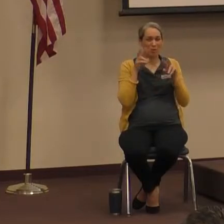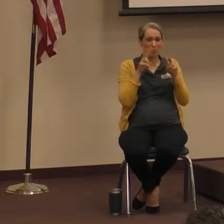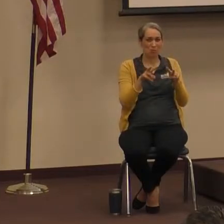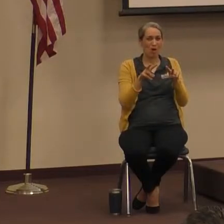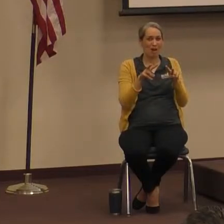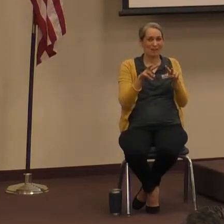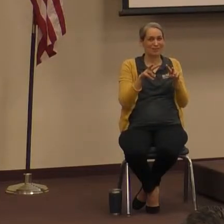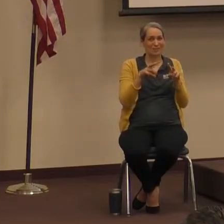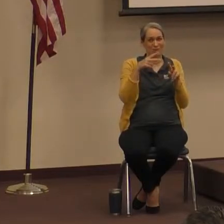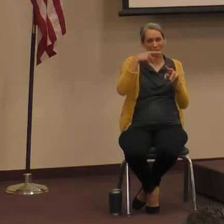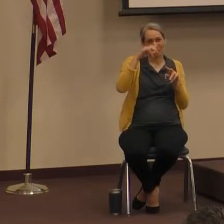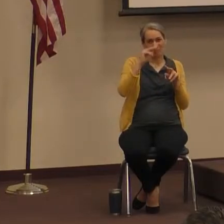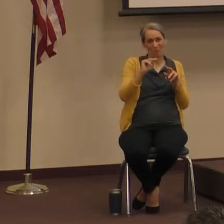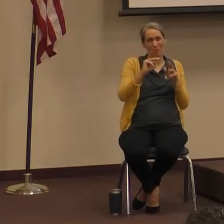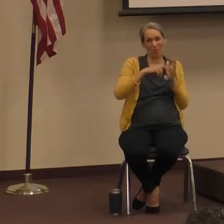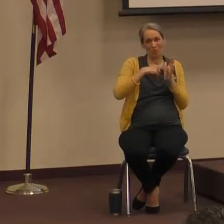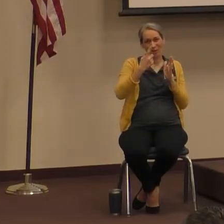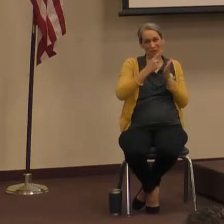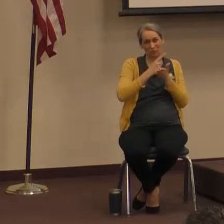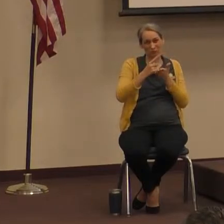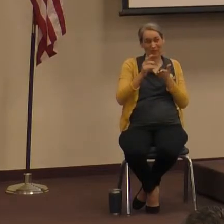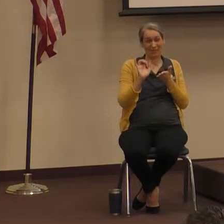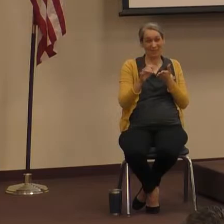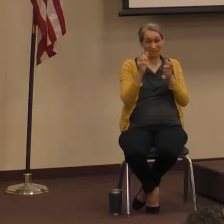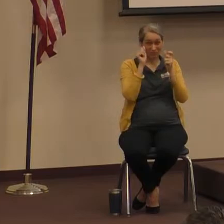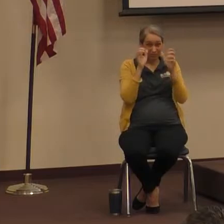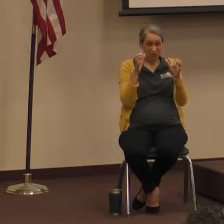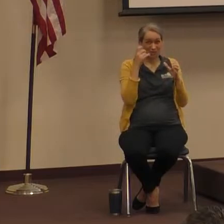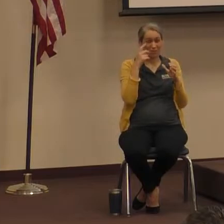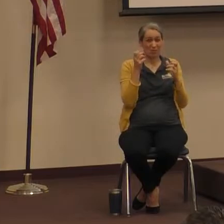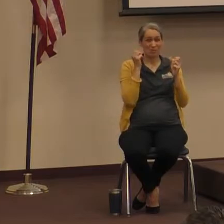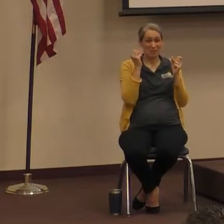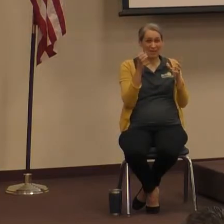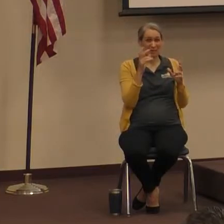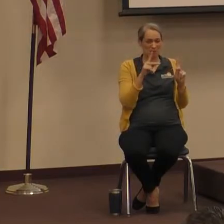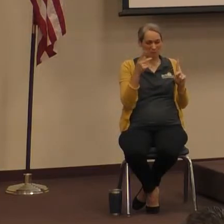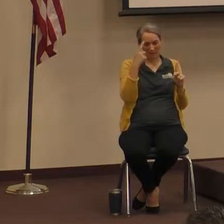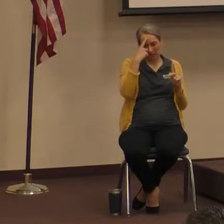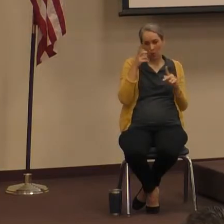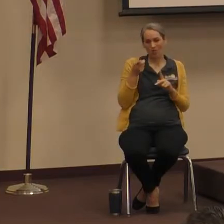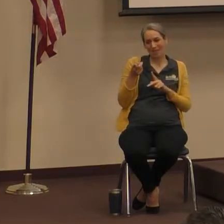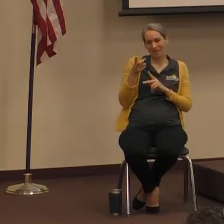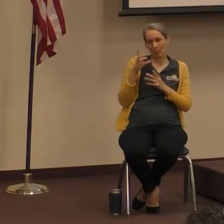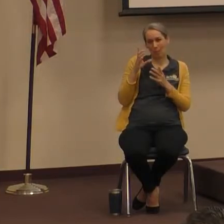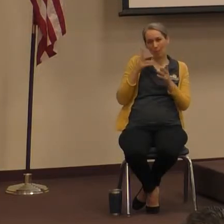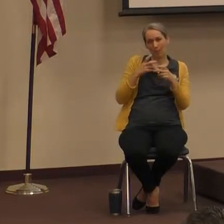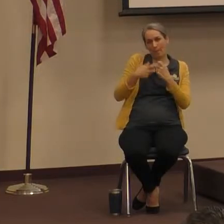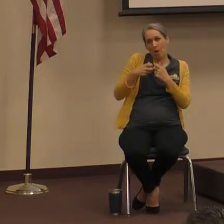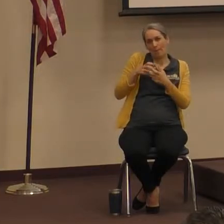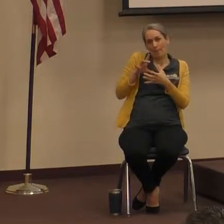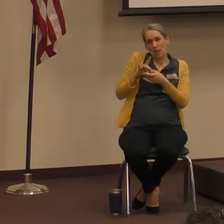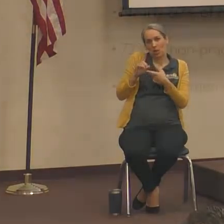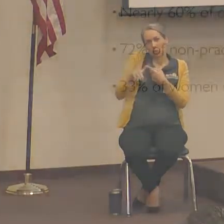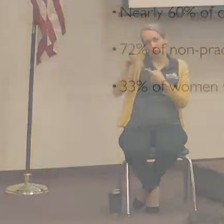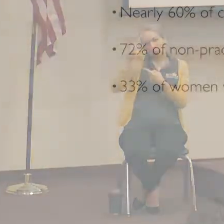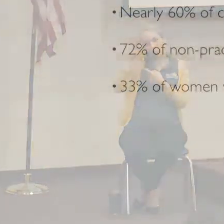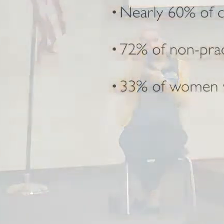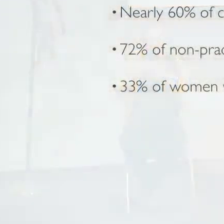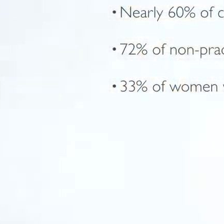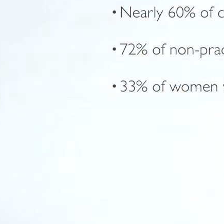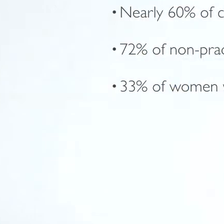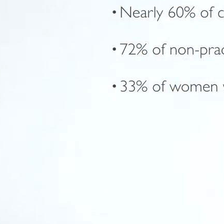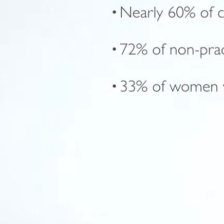least one time per week. That is a shocking one for a lot of people because they go, this is a male problem. What we are realizing in the